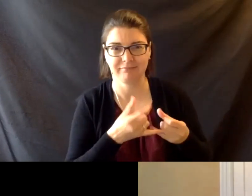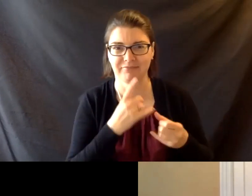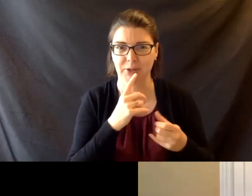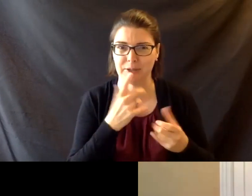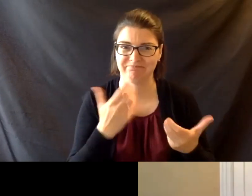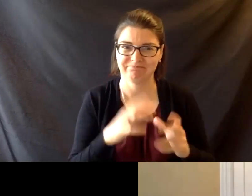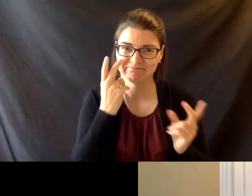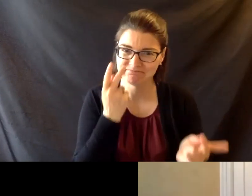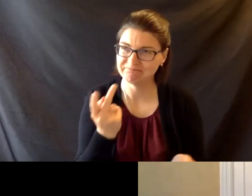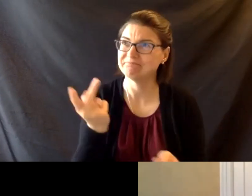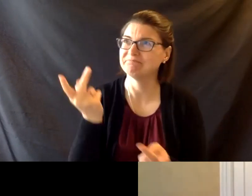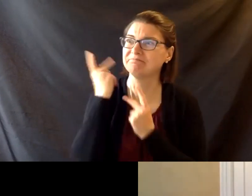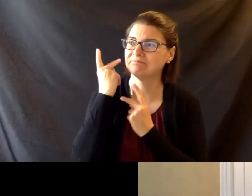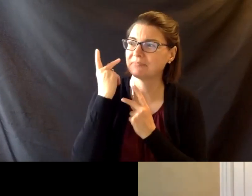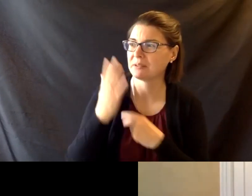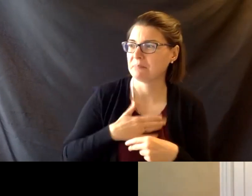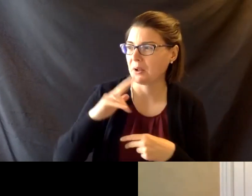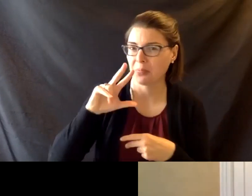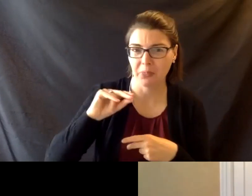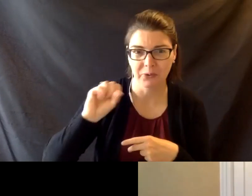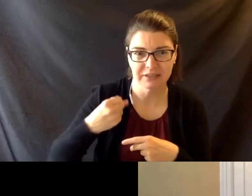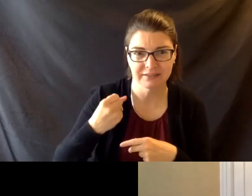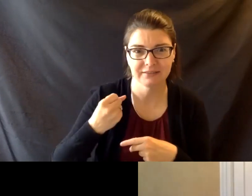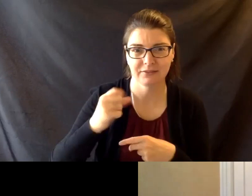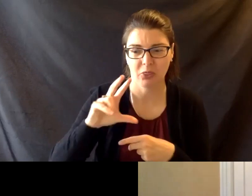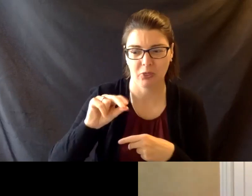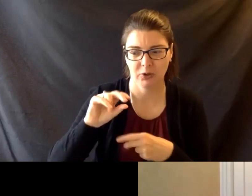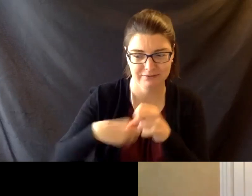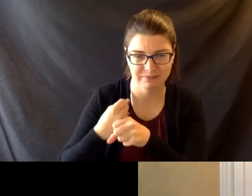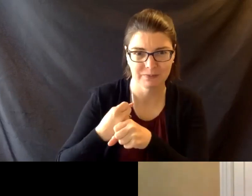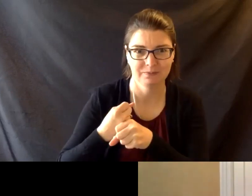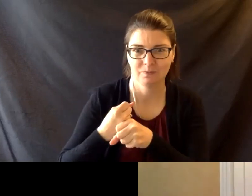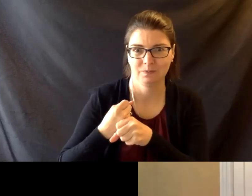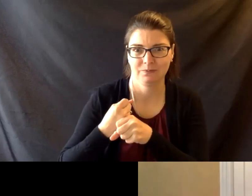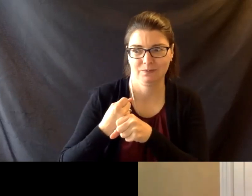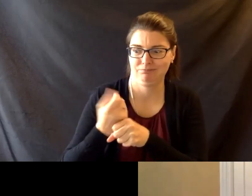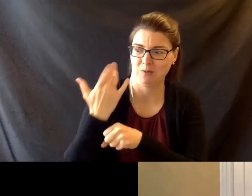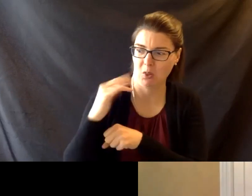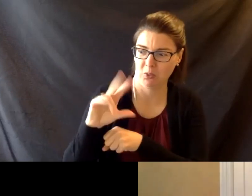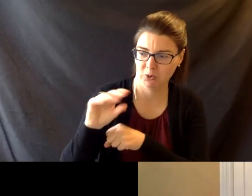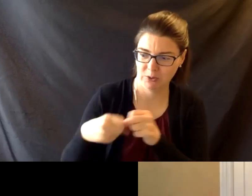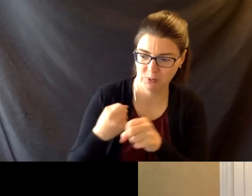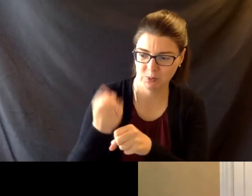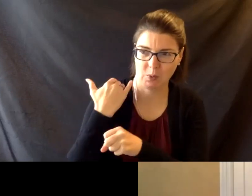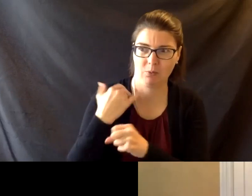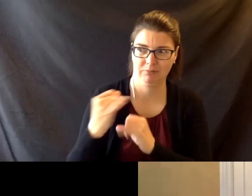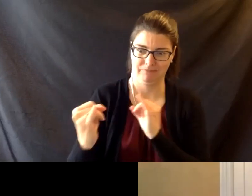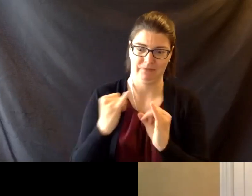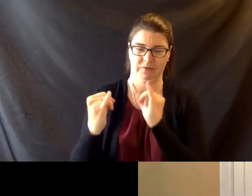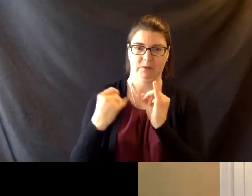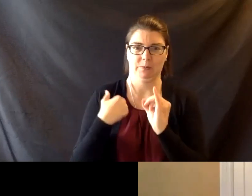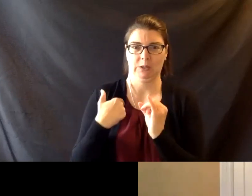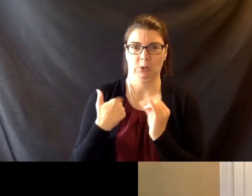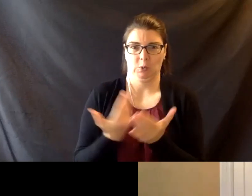back at my 30 years at York University. 30 years ago, I was interviewed at York University, just a